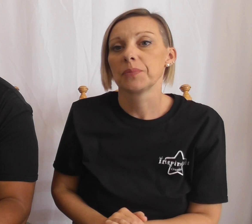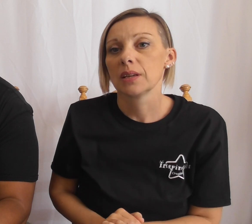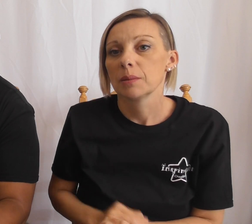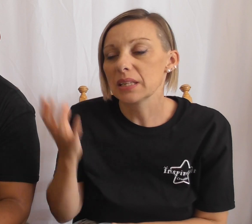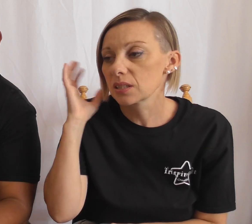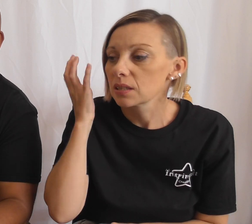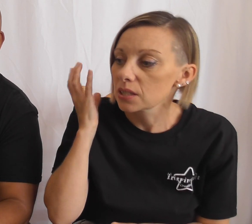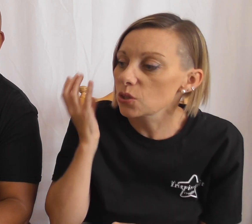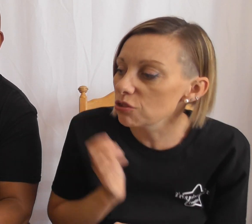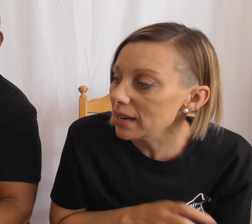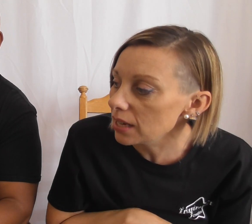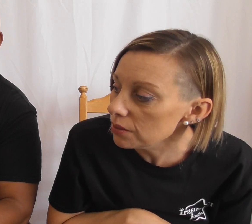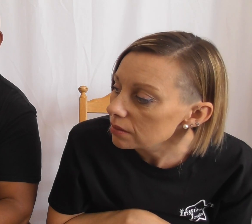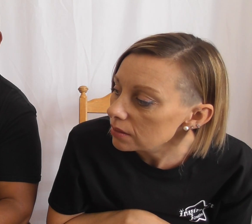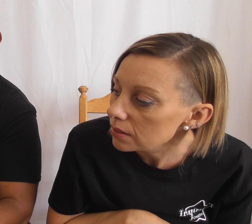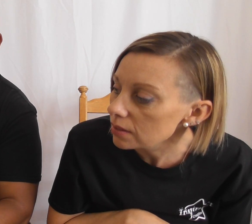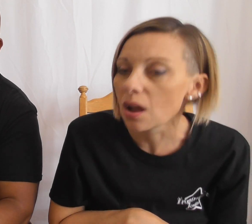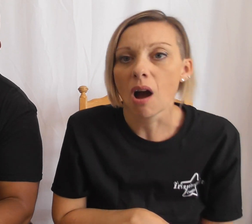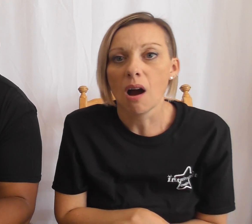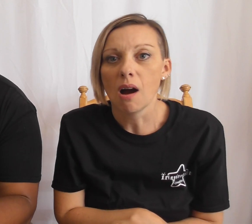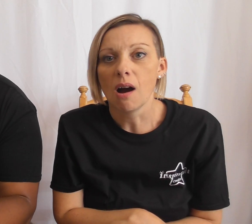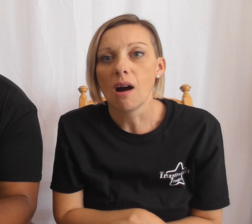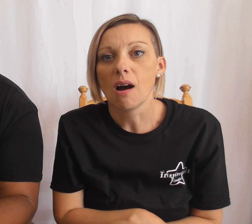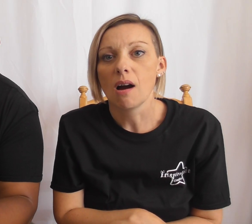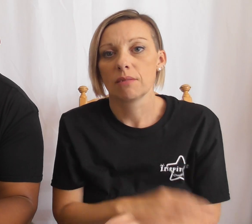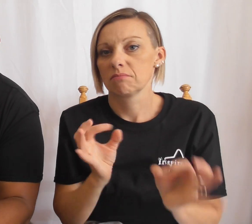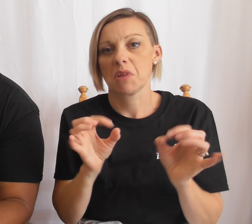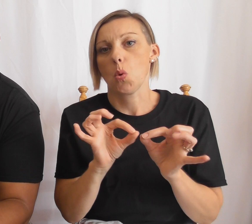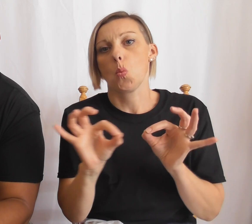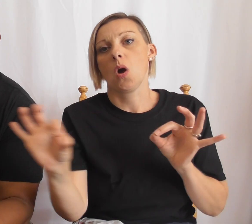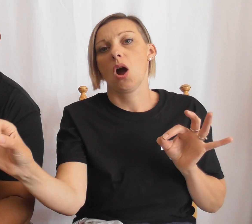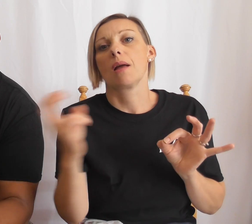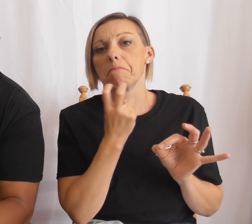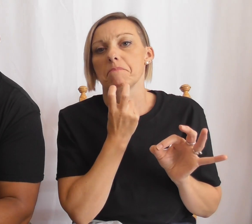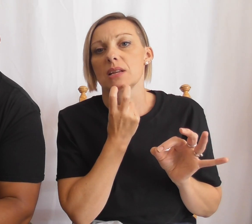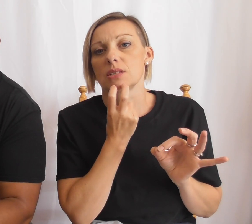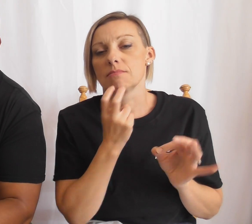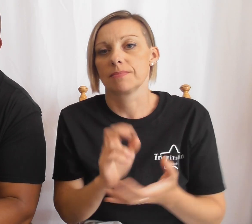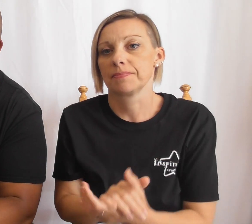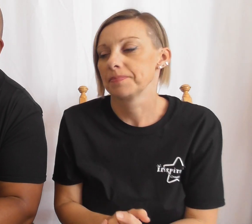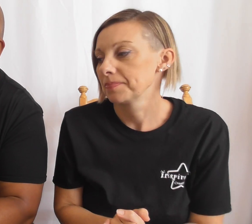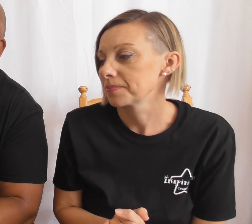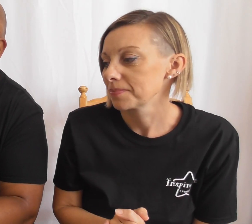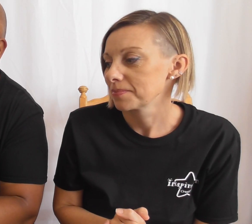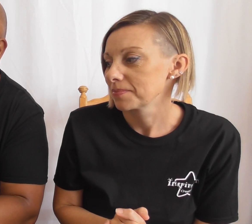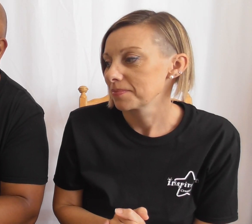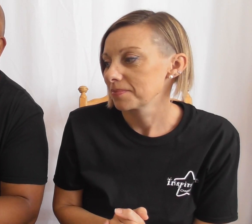Yeah. But so he's got his radio. He's got his radio. See, there's no wire, so it's just a transistor radio.